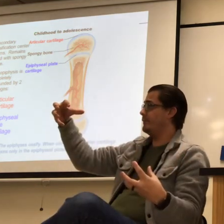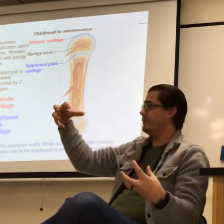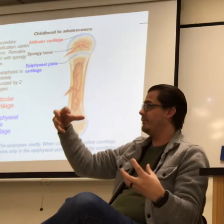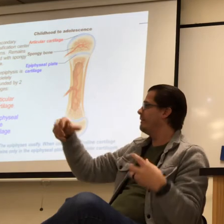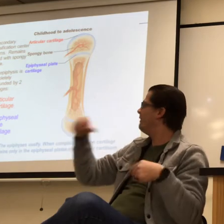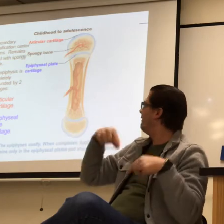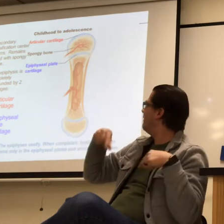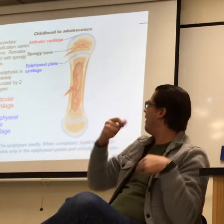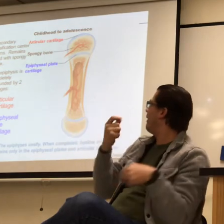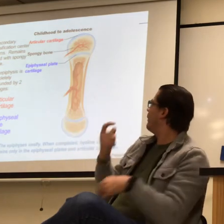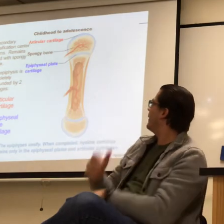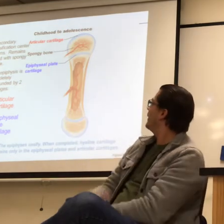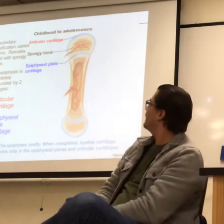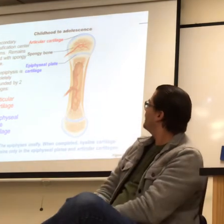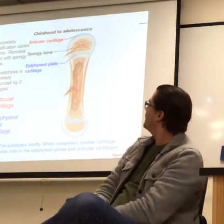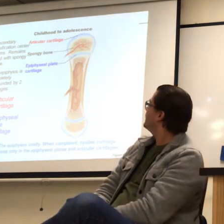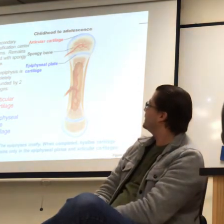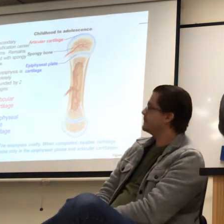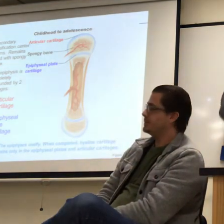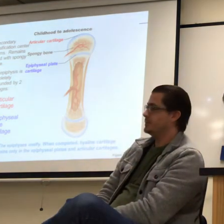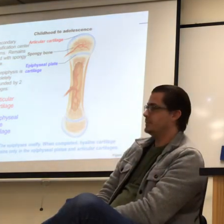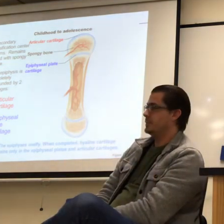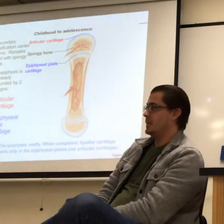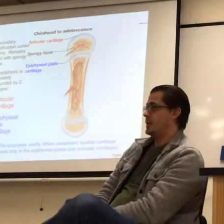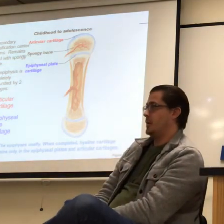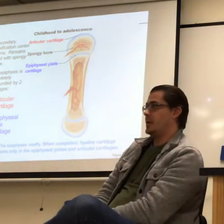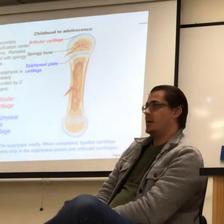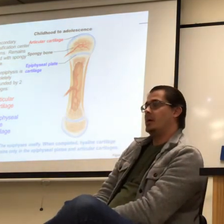this out. Here's the top.